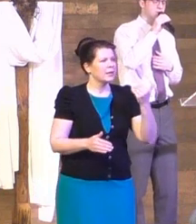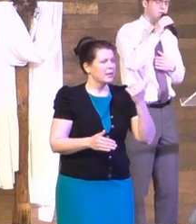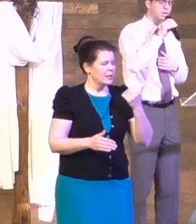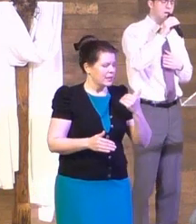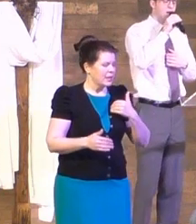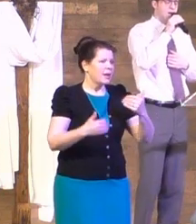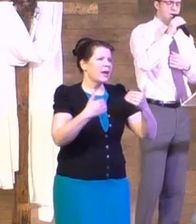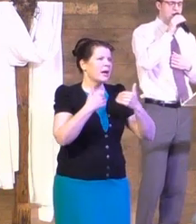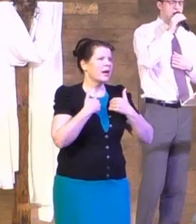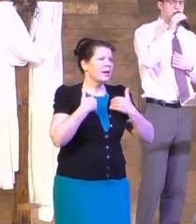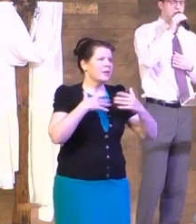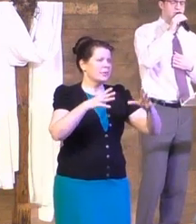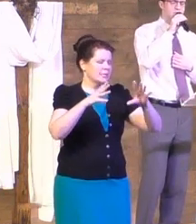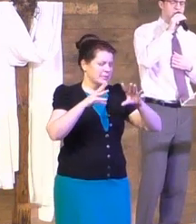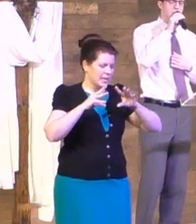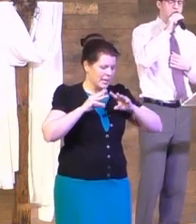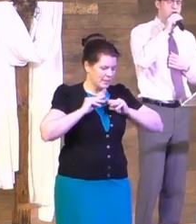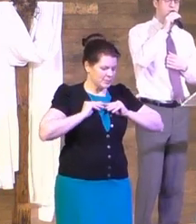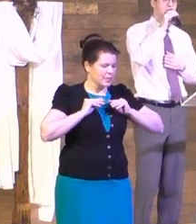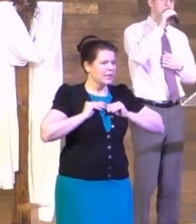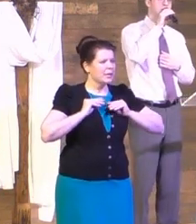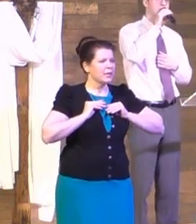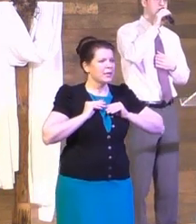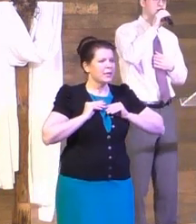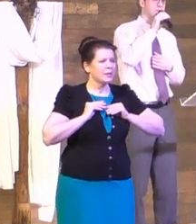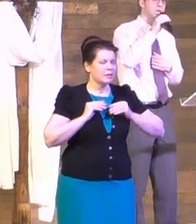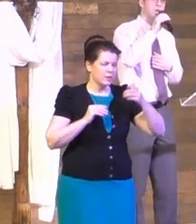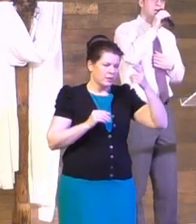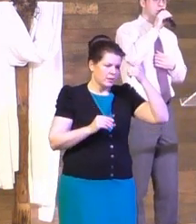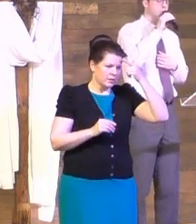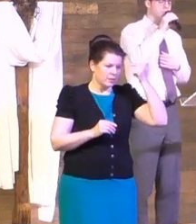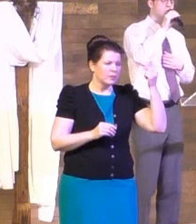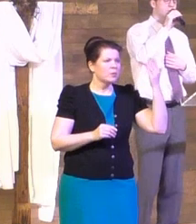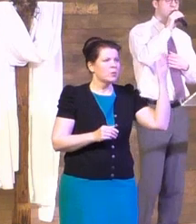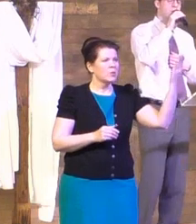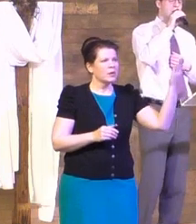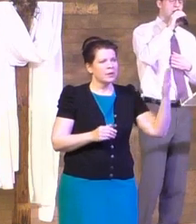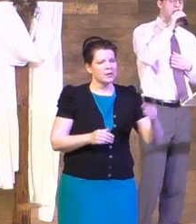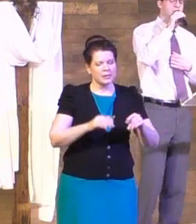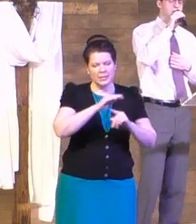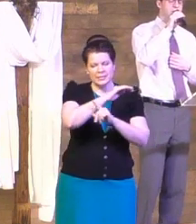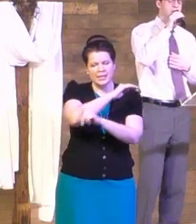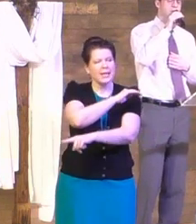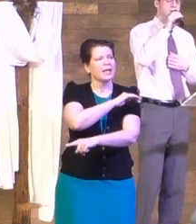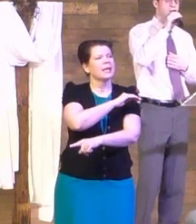forsaken. I'm accepted. You were